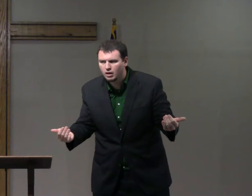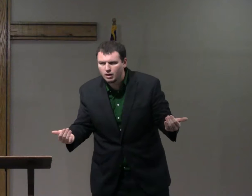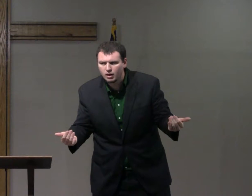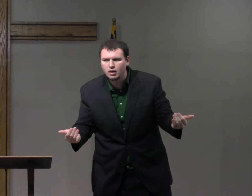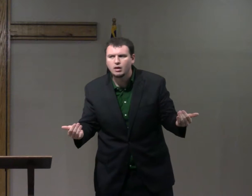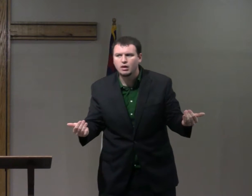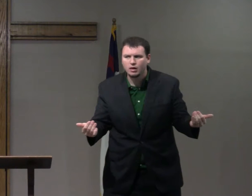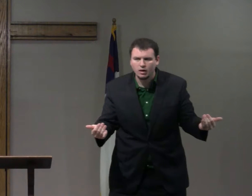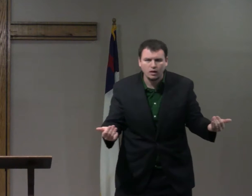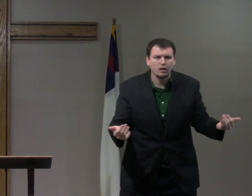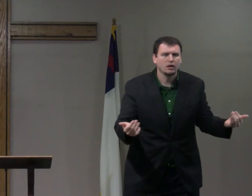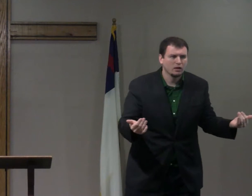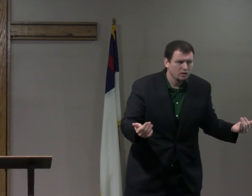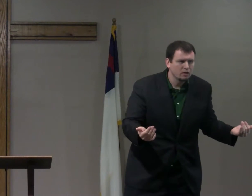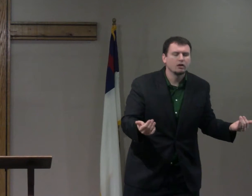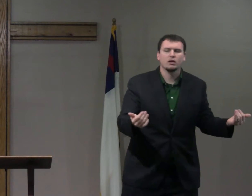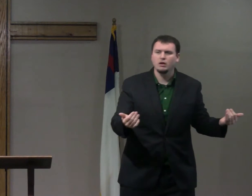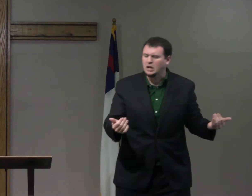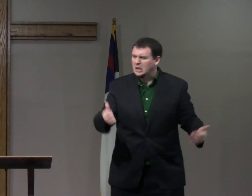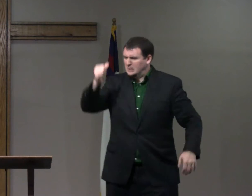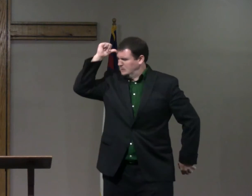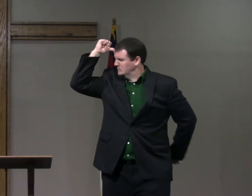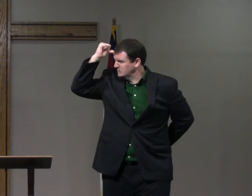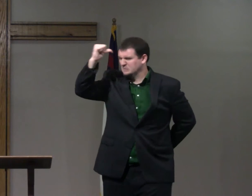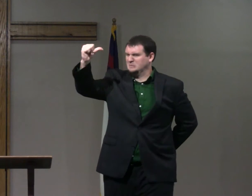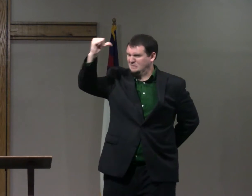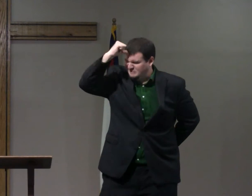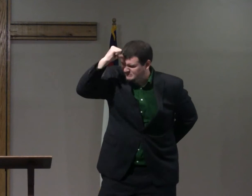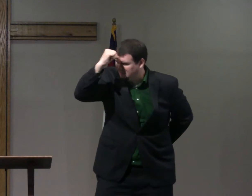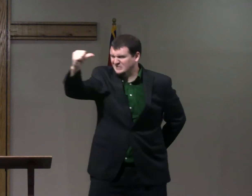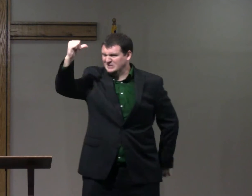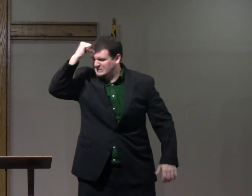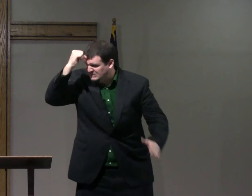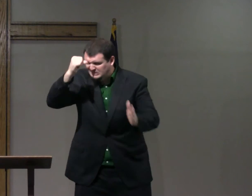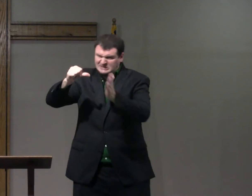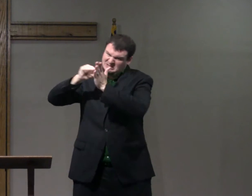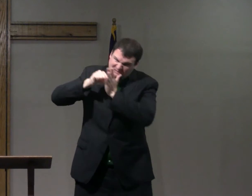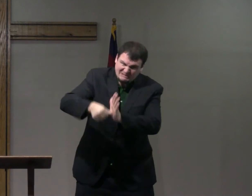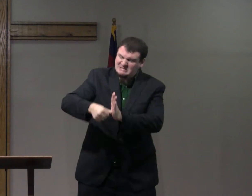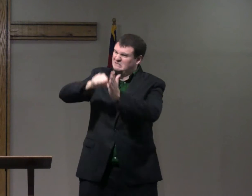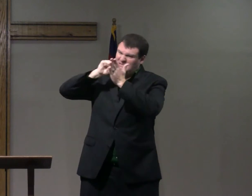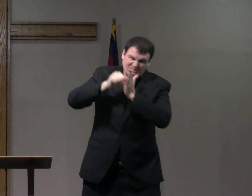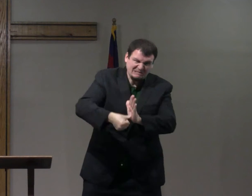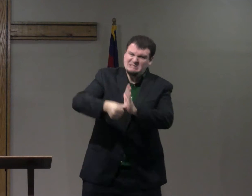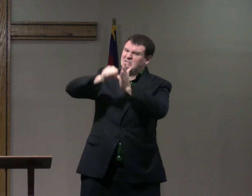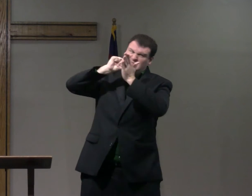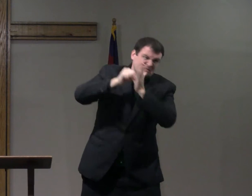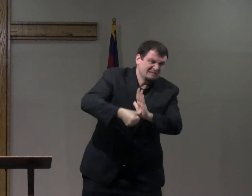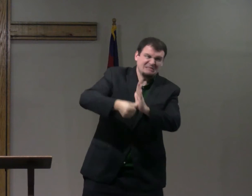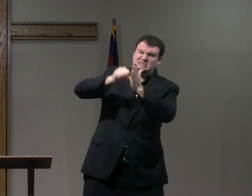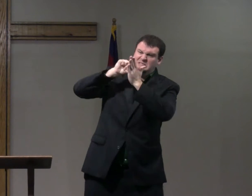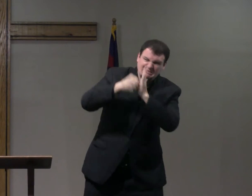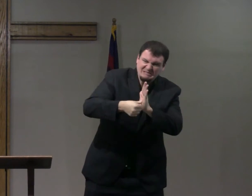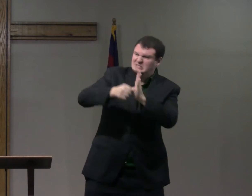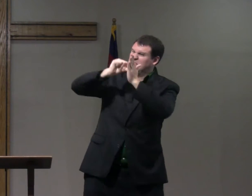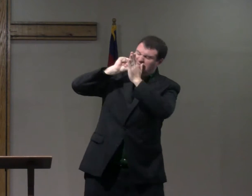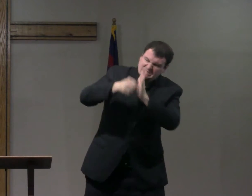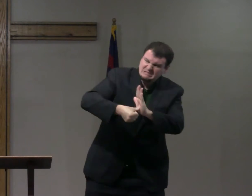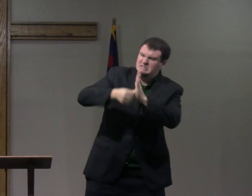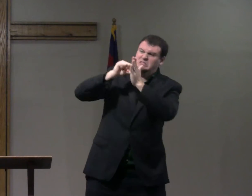Let me see. What's the gospel? All right. Remember that. Repeat it over and over and